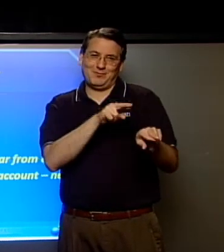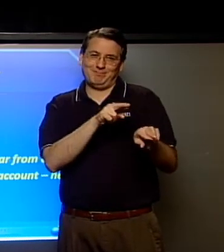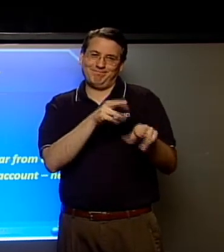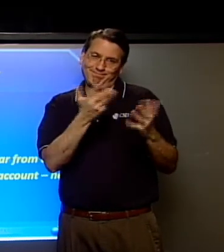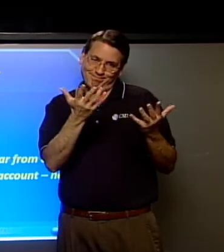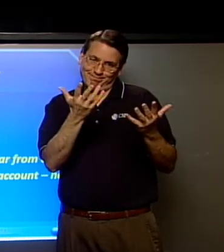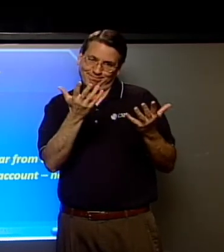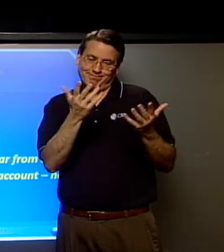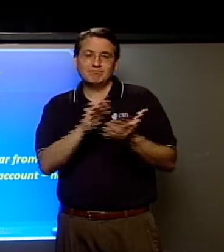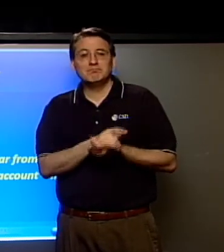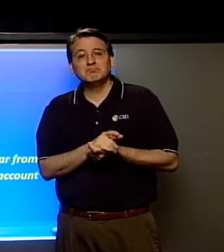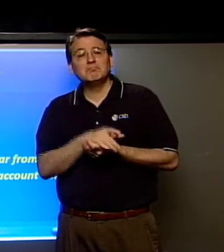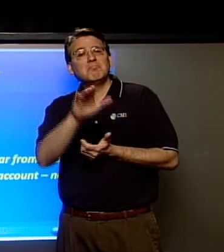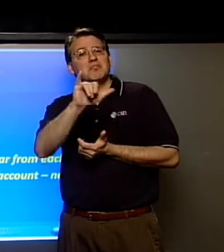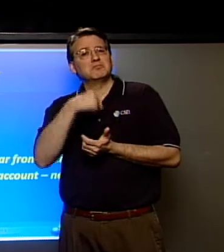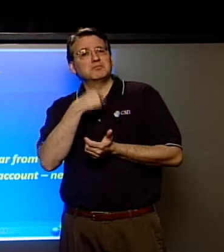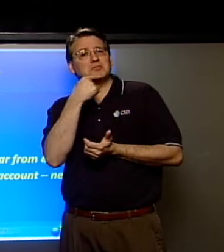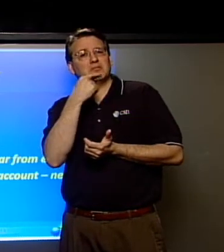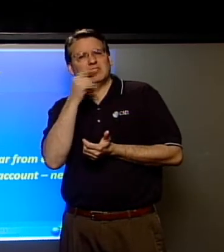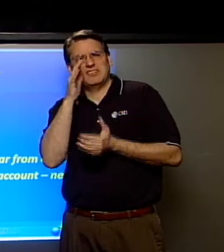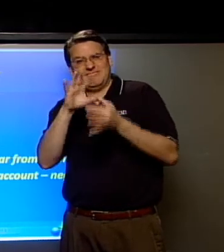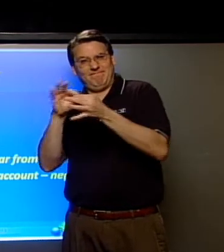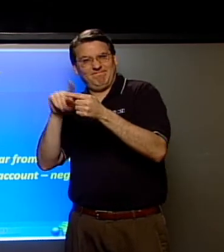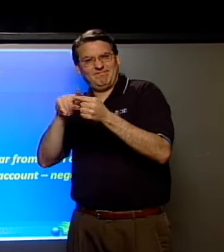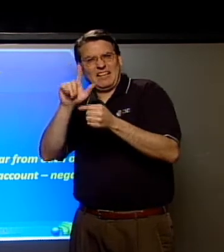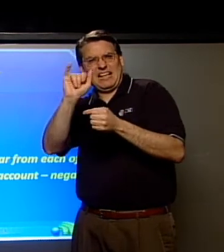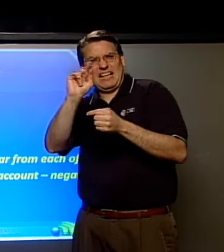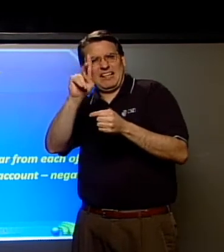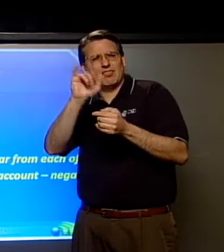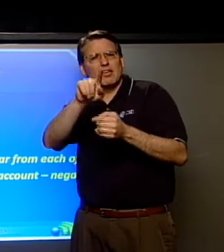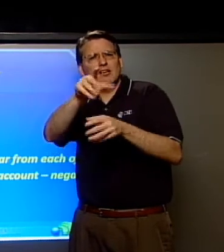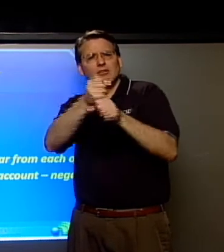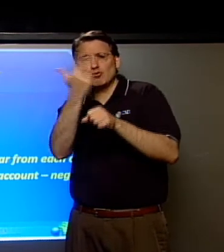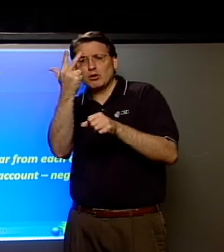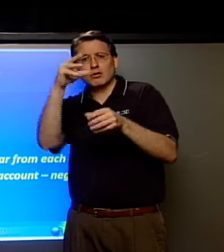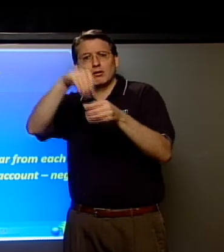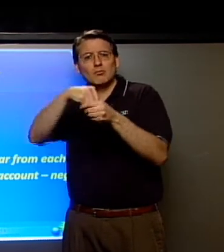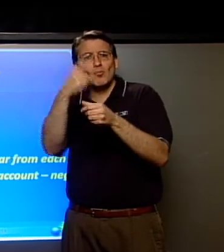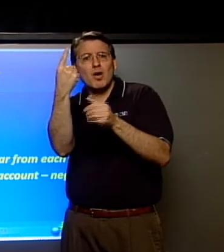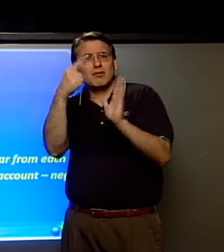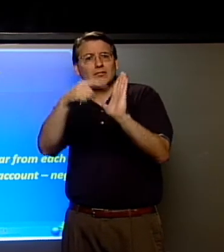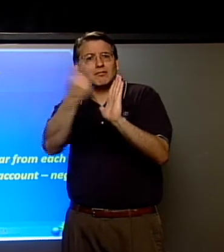payments, low interest rates, things like that, you might not can access your credit report for free.